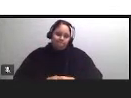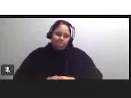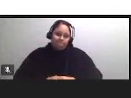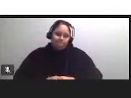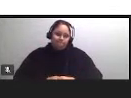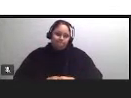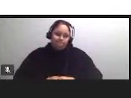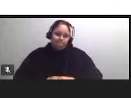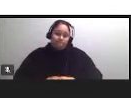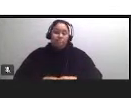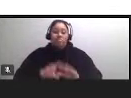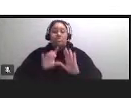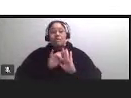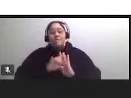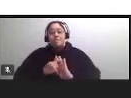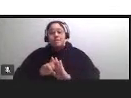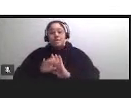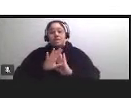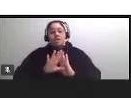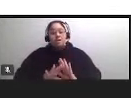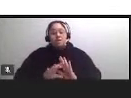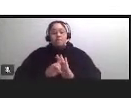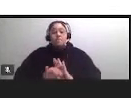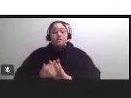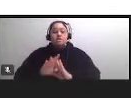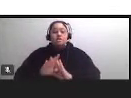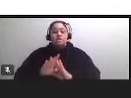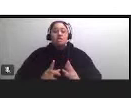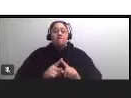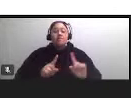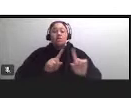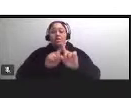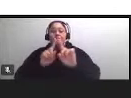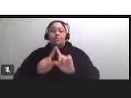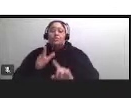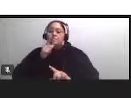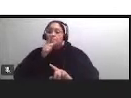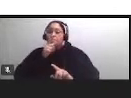In terms of the media, for every public hearing